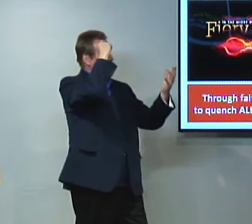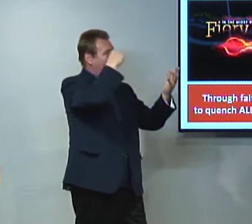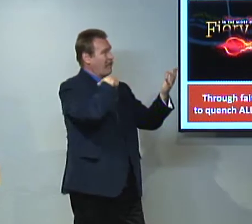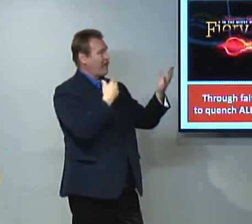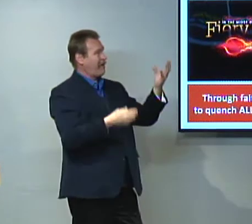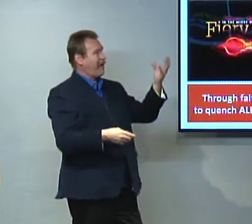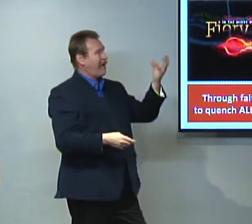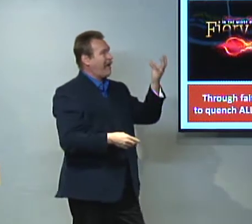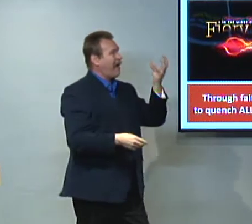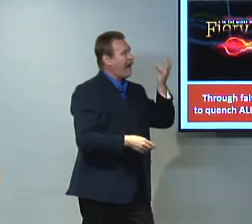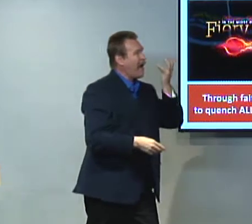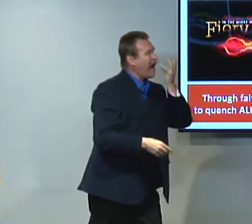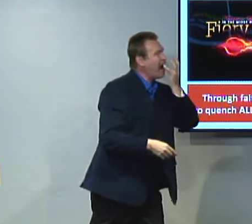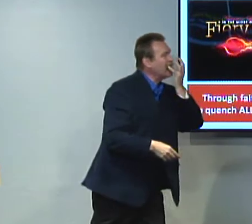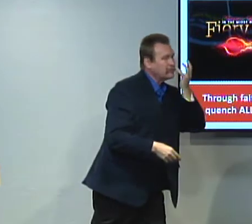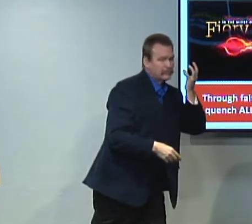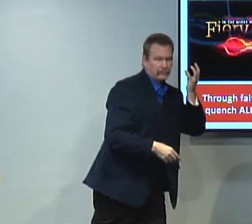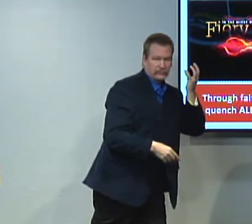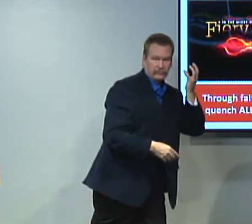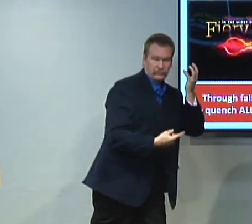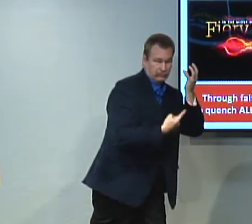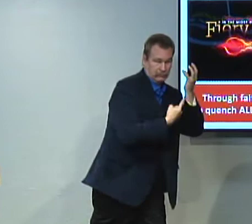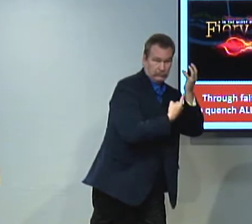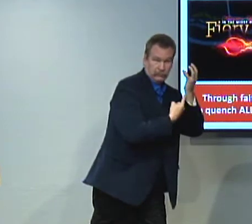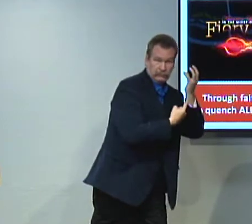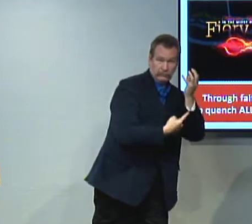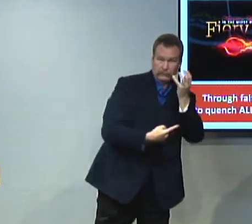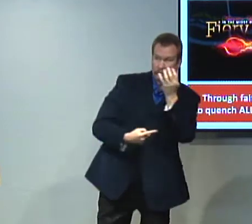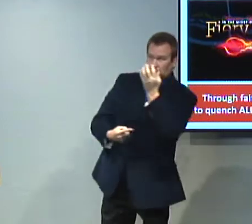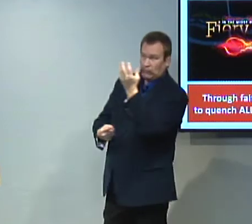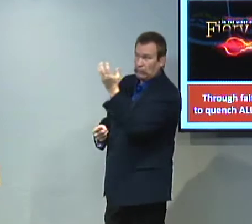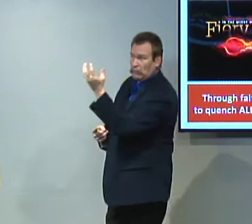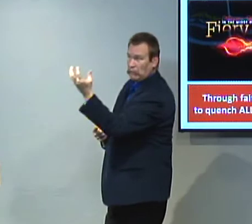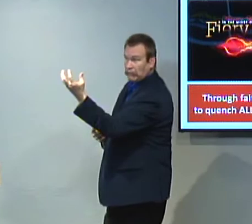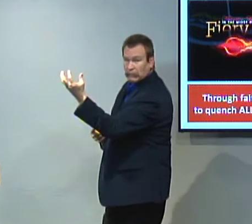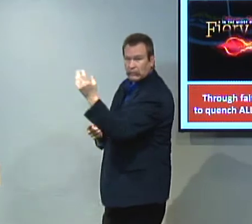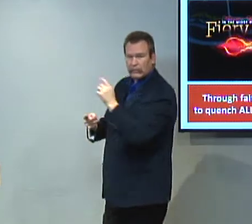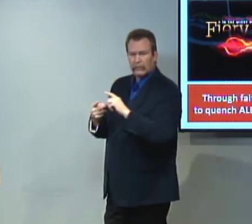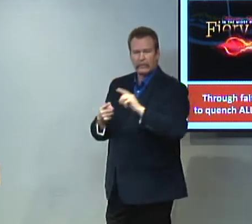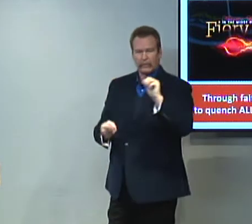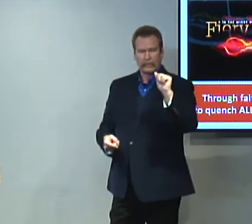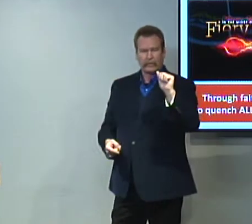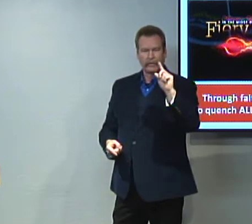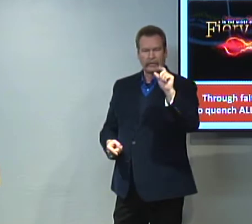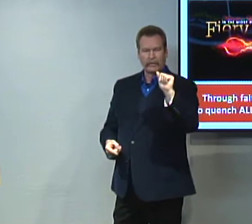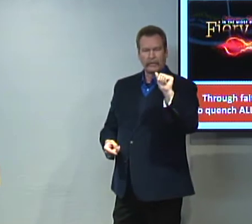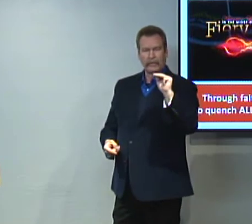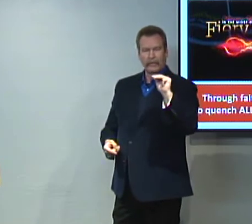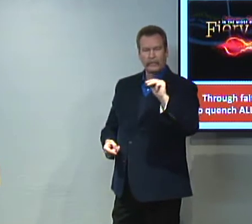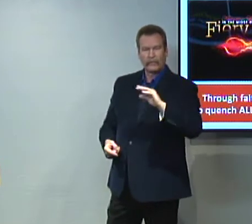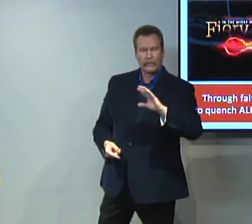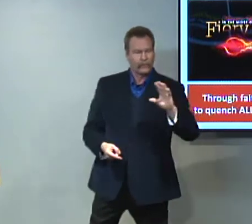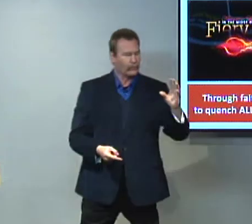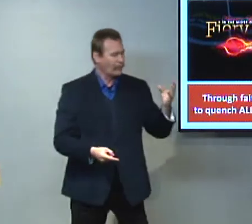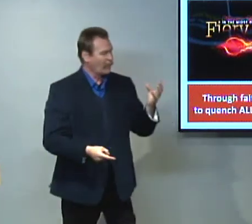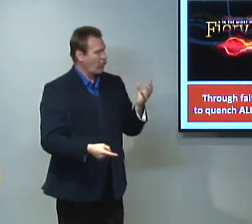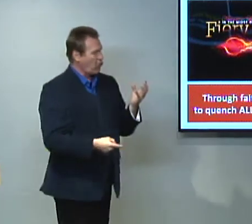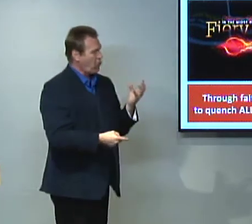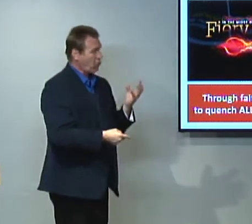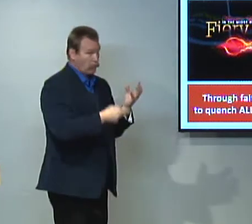And Eve lusted, she wanted this. And she ate of the fruit, and then she gave it to Adam.